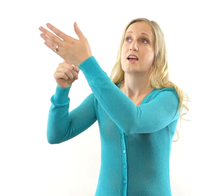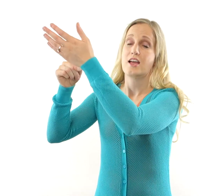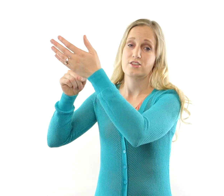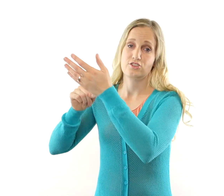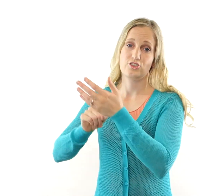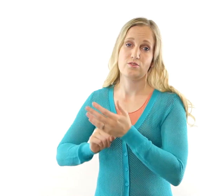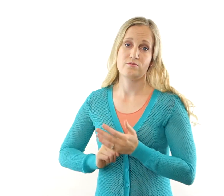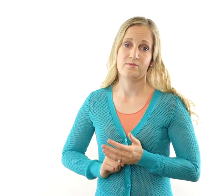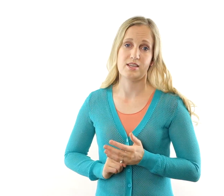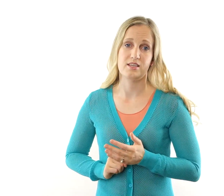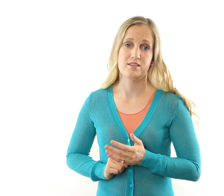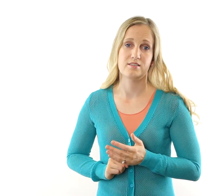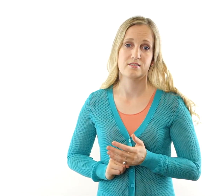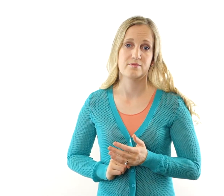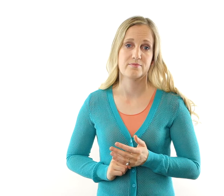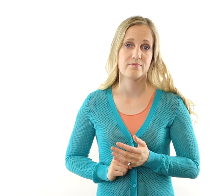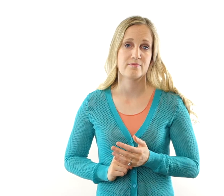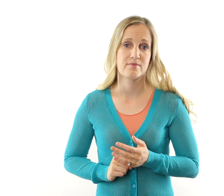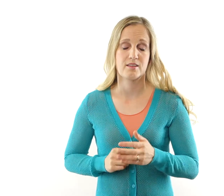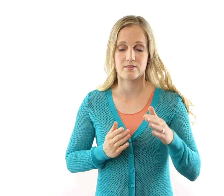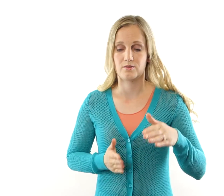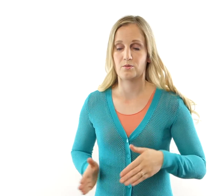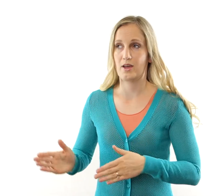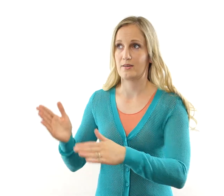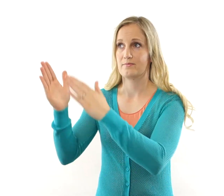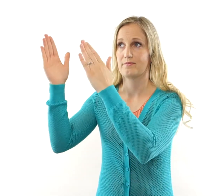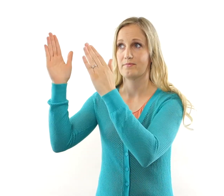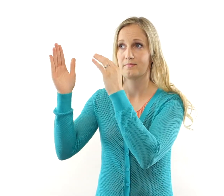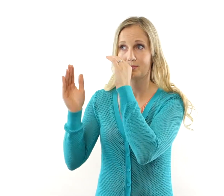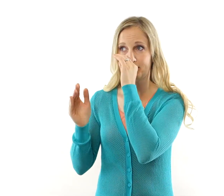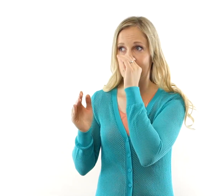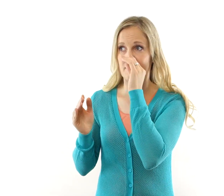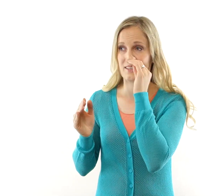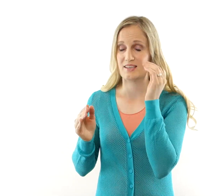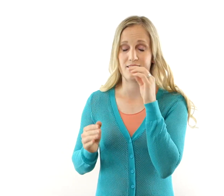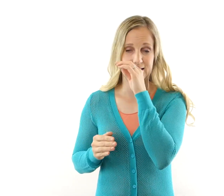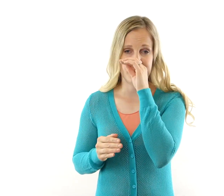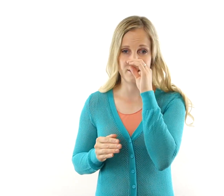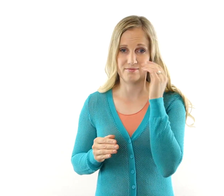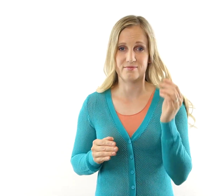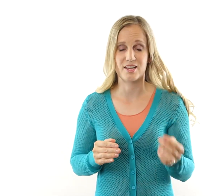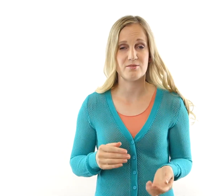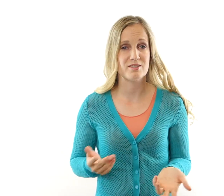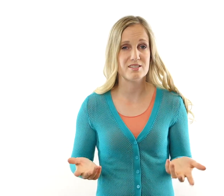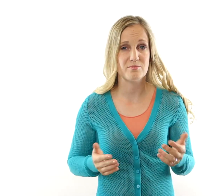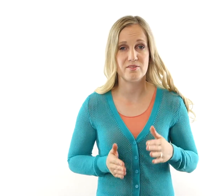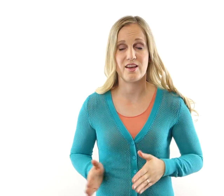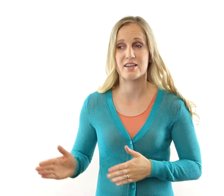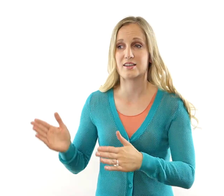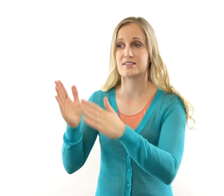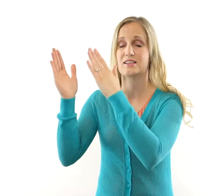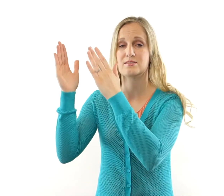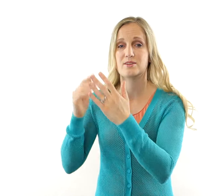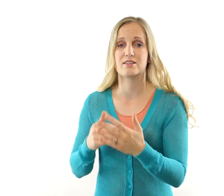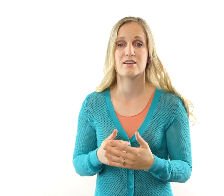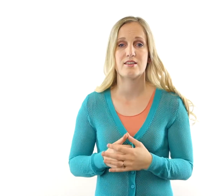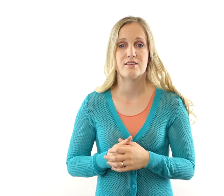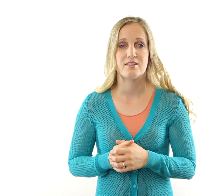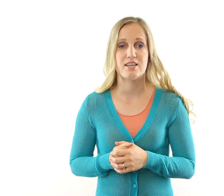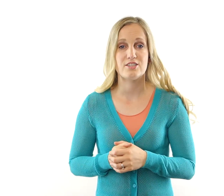has shown me the way. I just want to simplify it because that's what He's showing